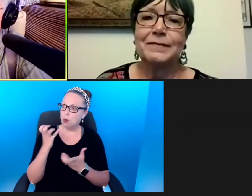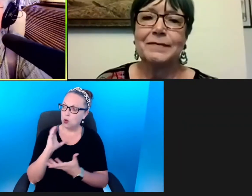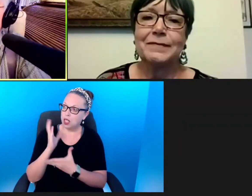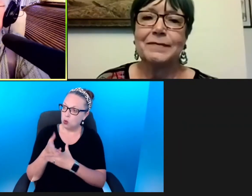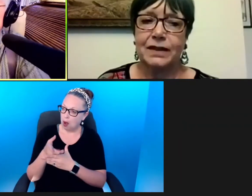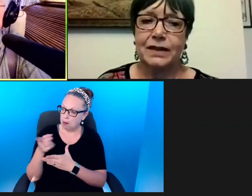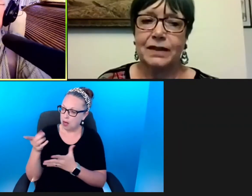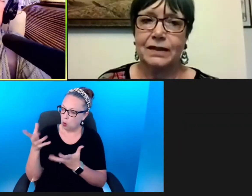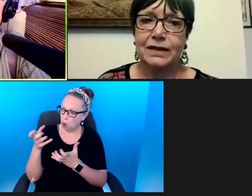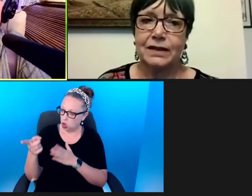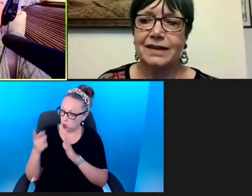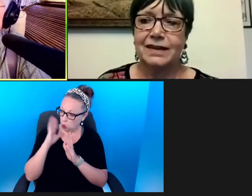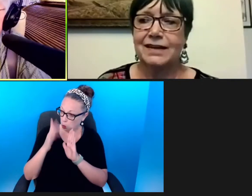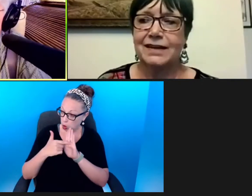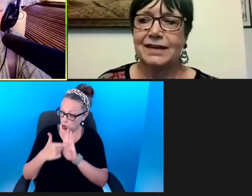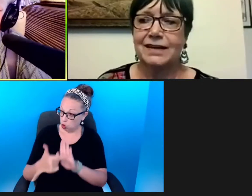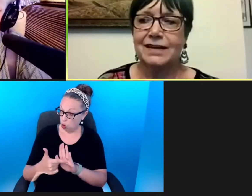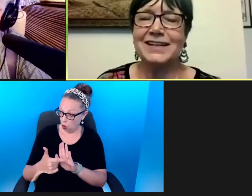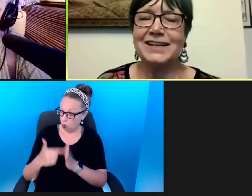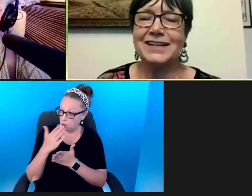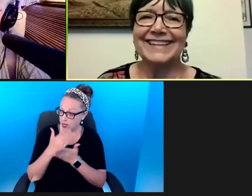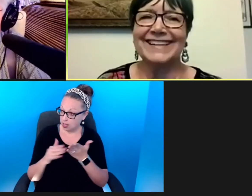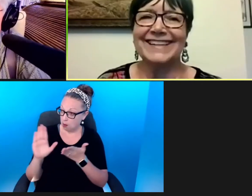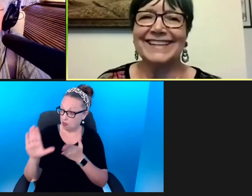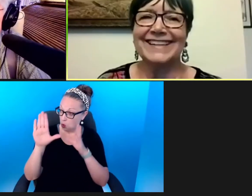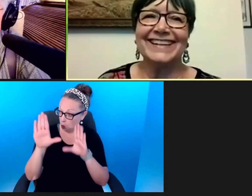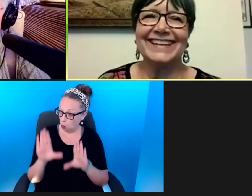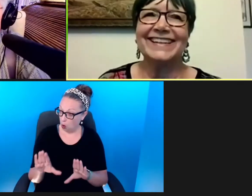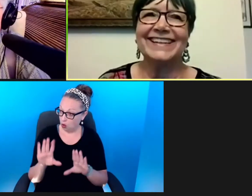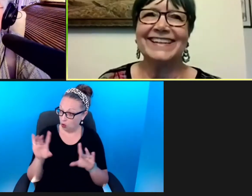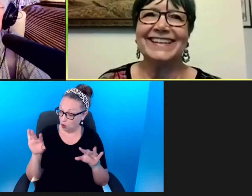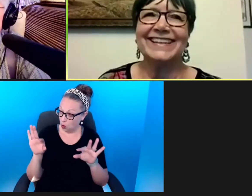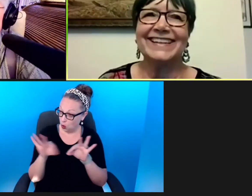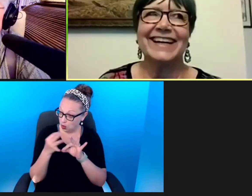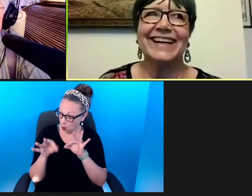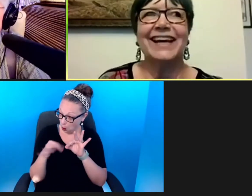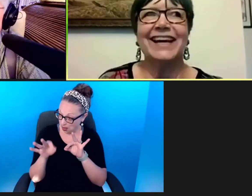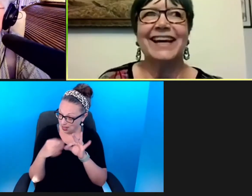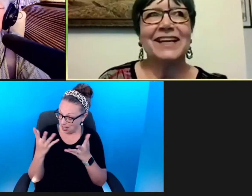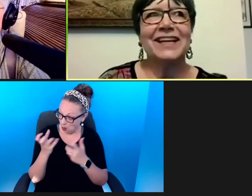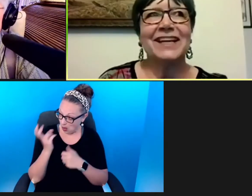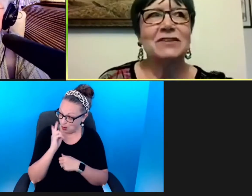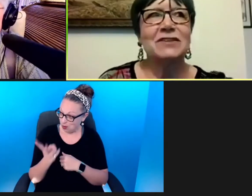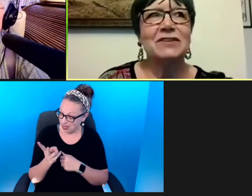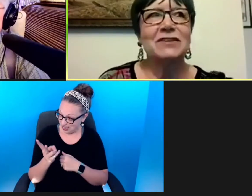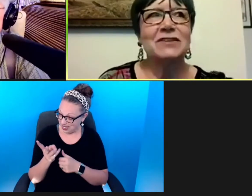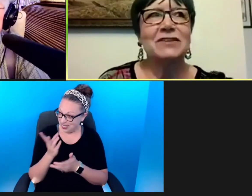going to show us some of your wonderful weaving that you've done? I want to see those.